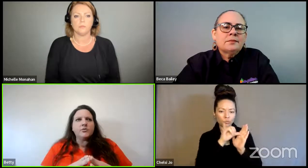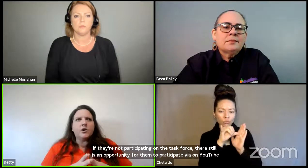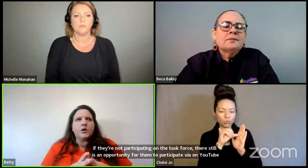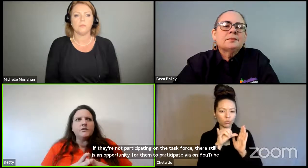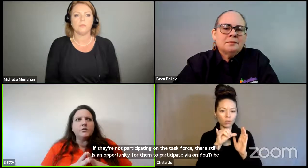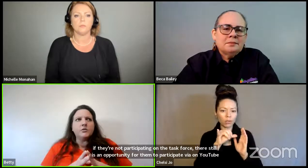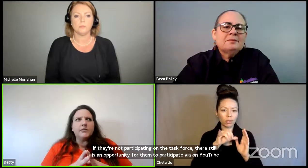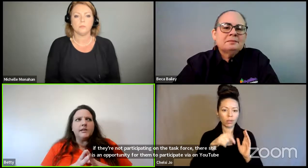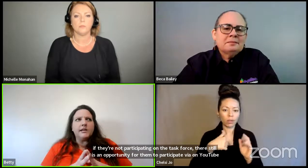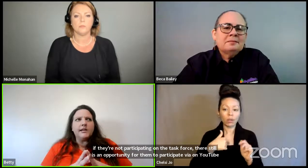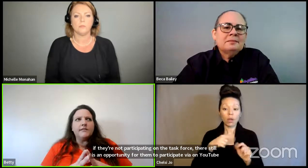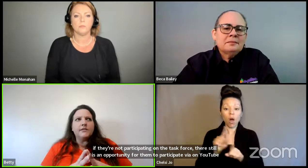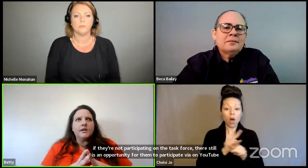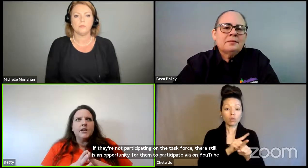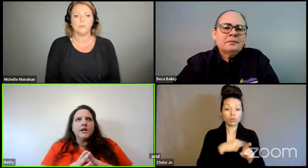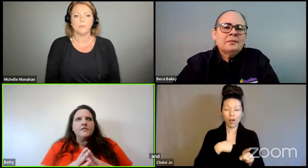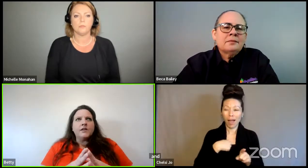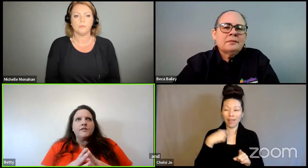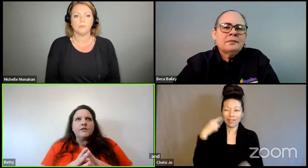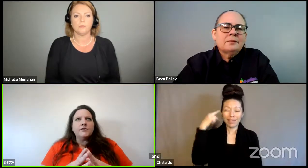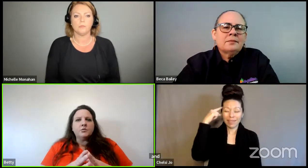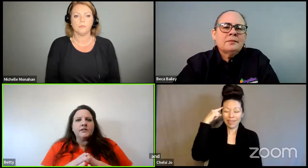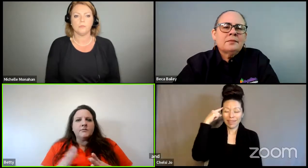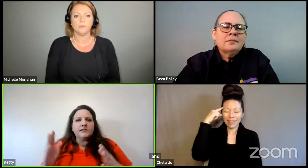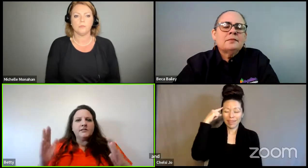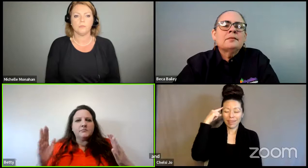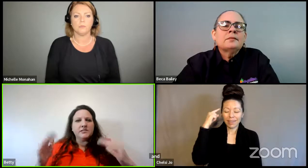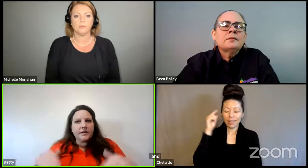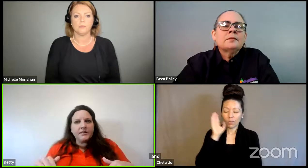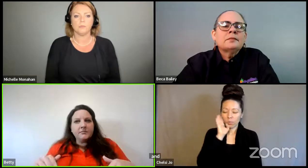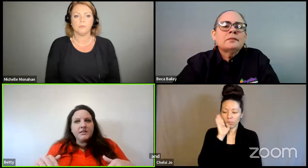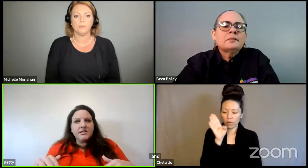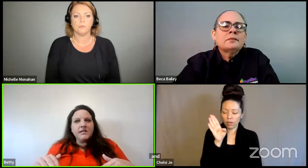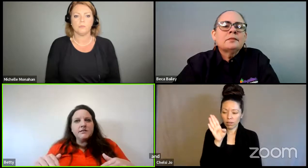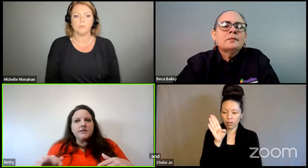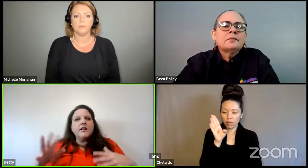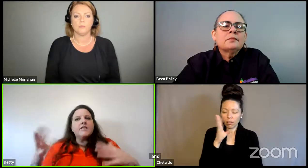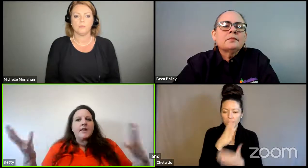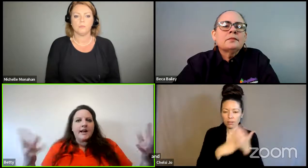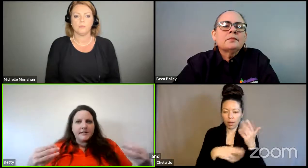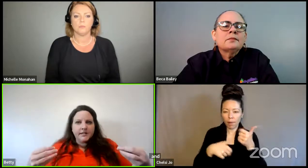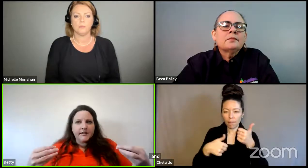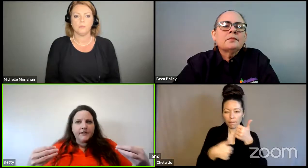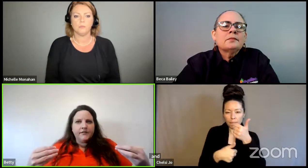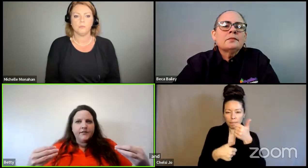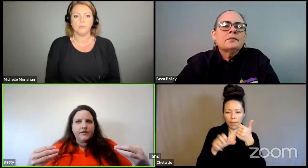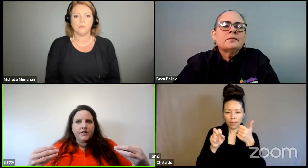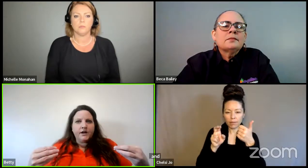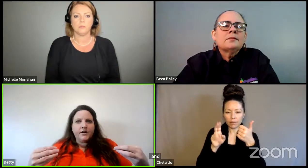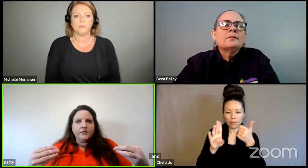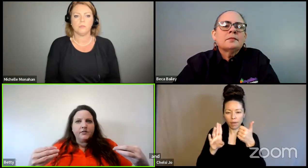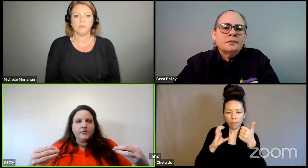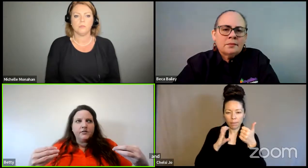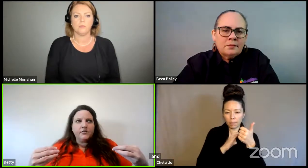I do also believe that there's going to be some subcommittees that if